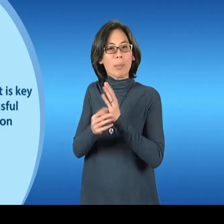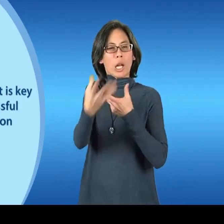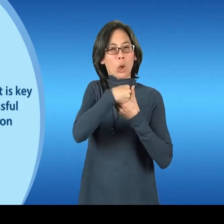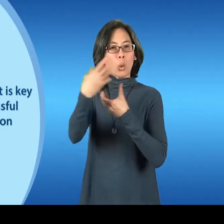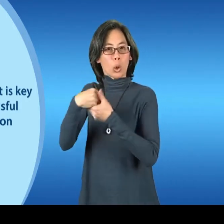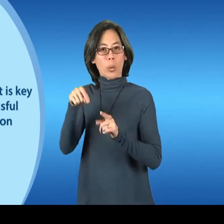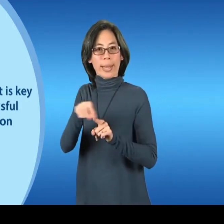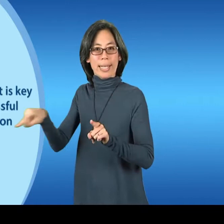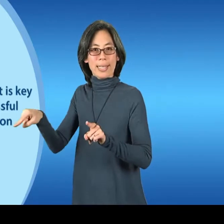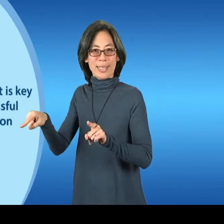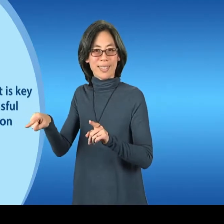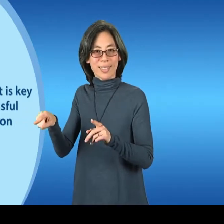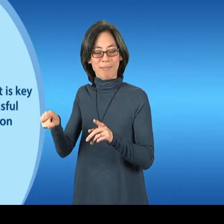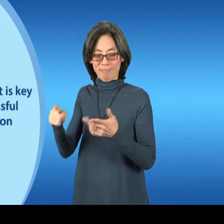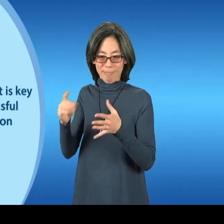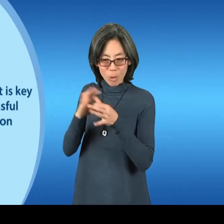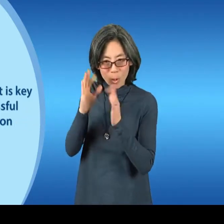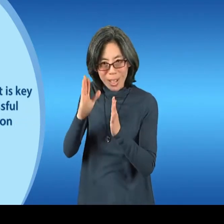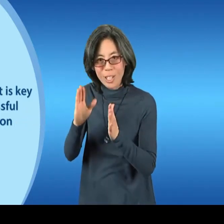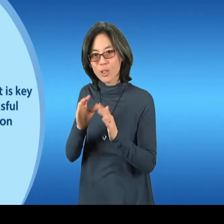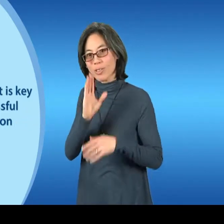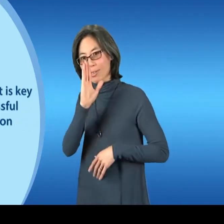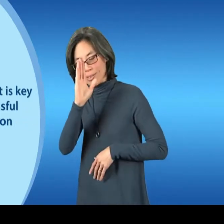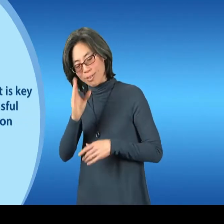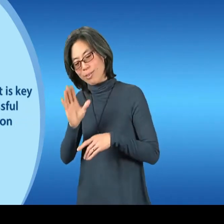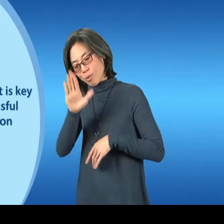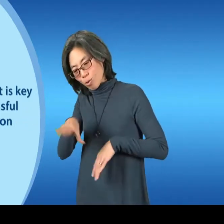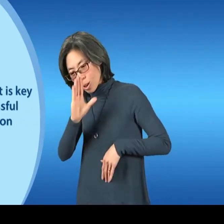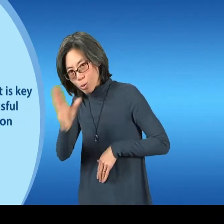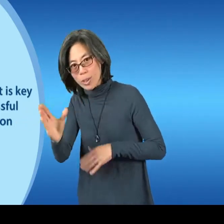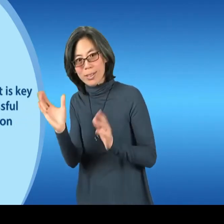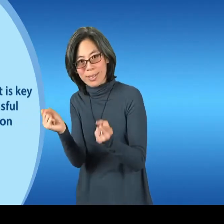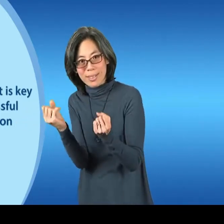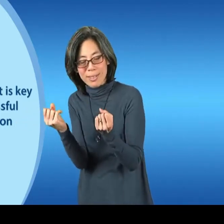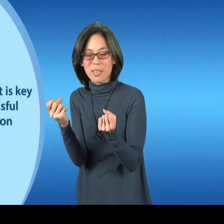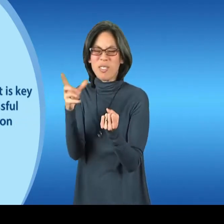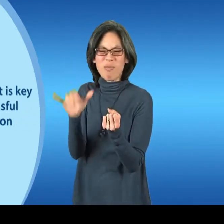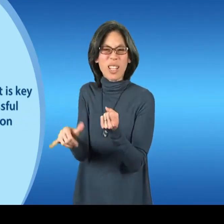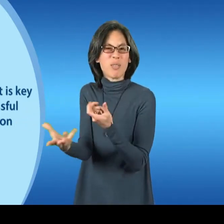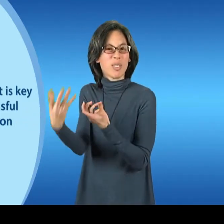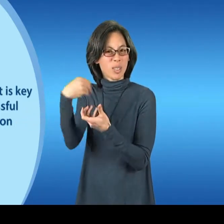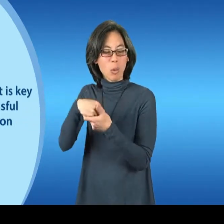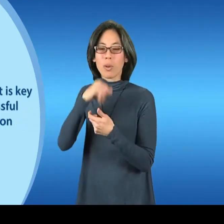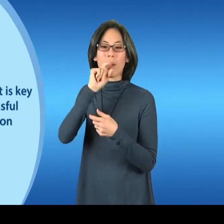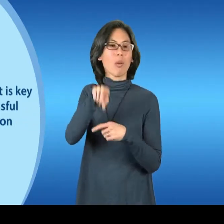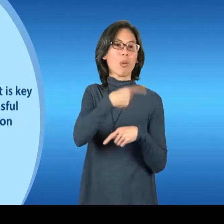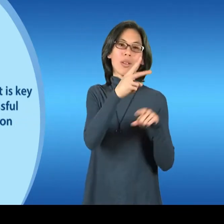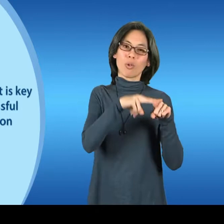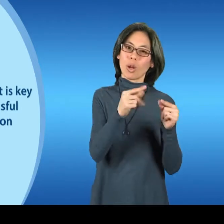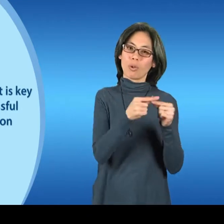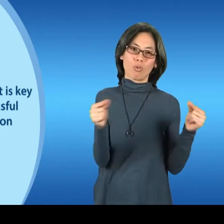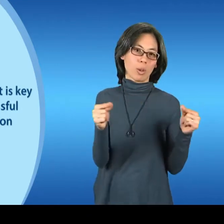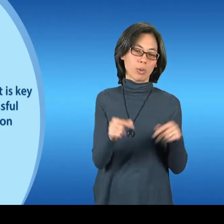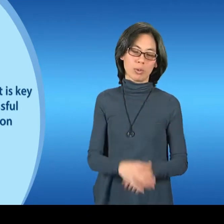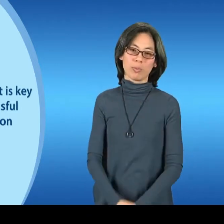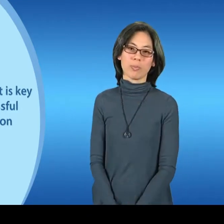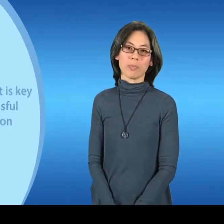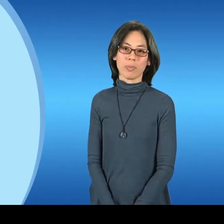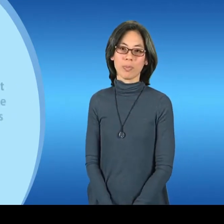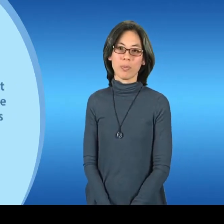curricula that focus on not only the language itself, but also how to use the language, not just vocabulary and grammar.